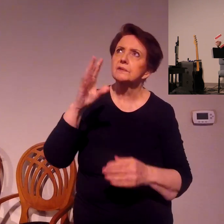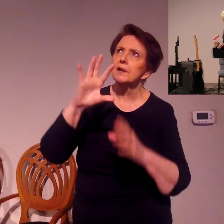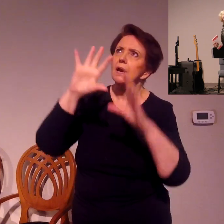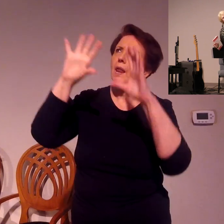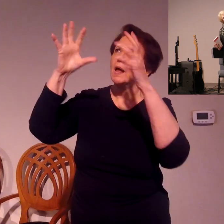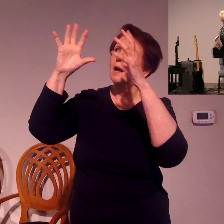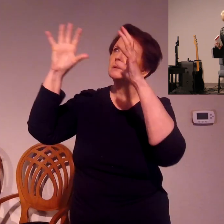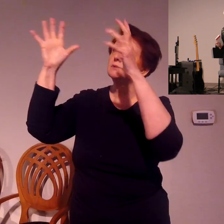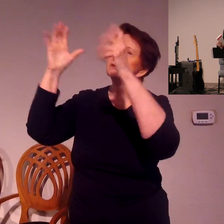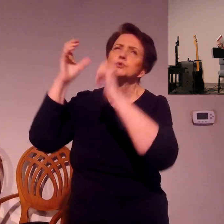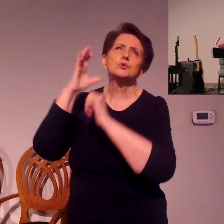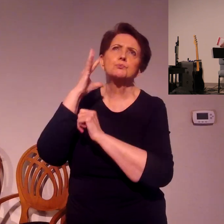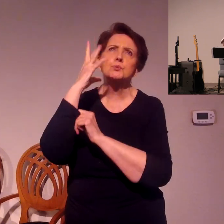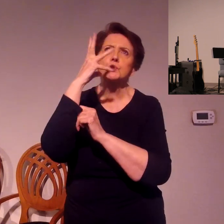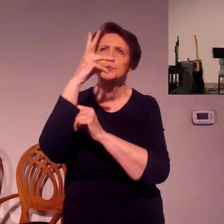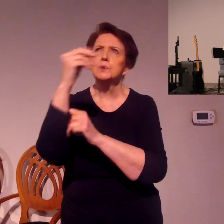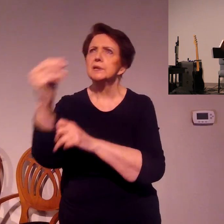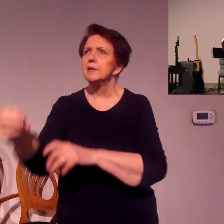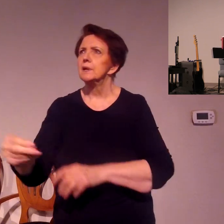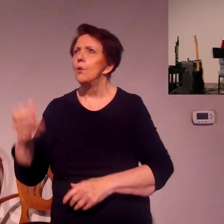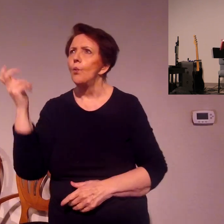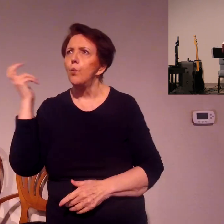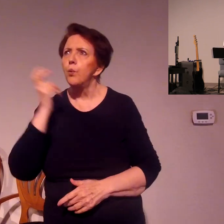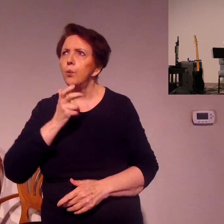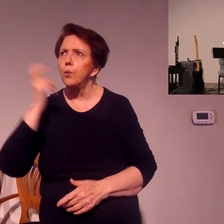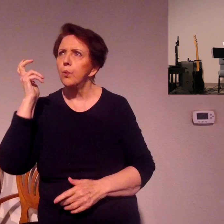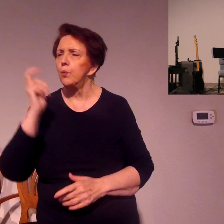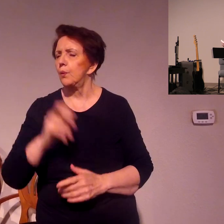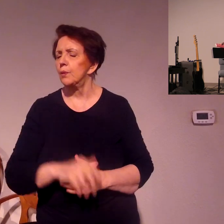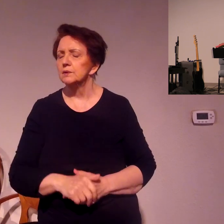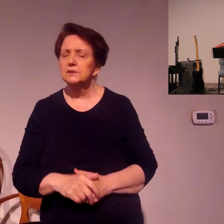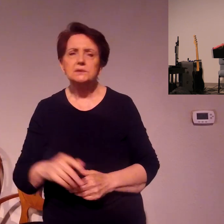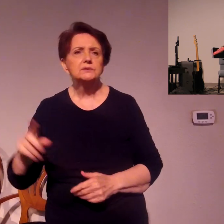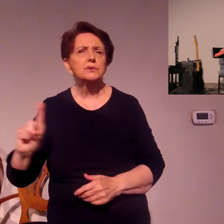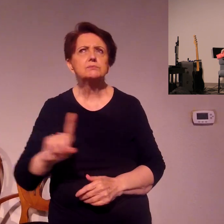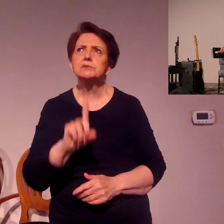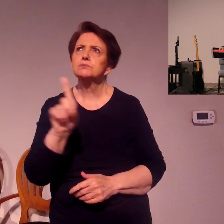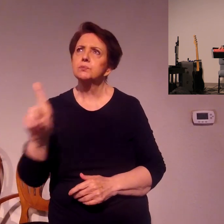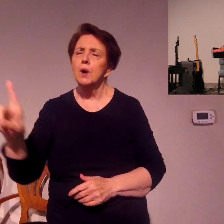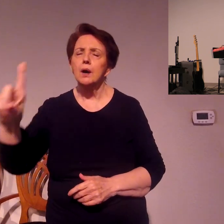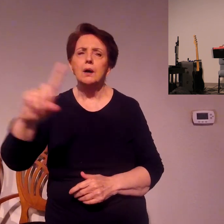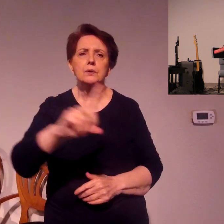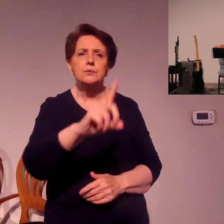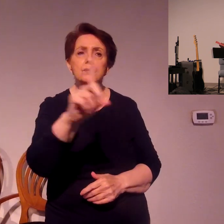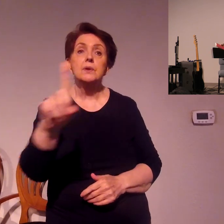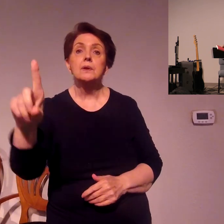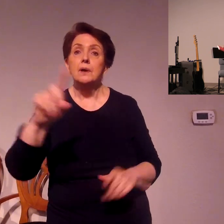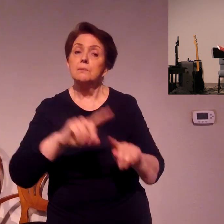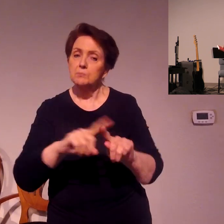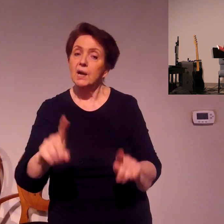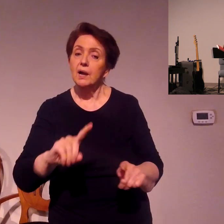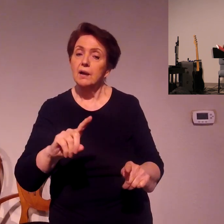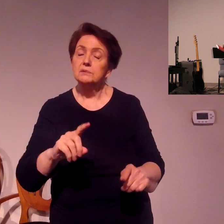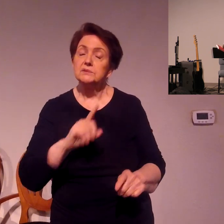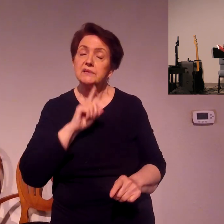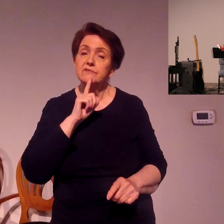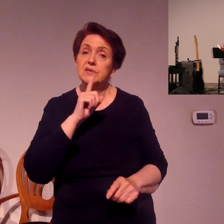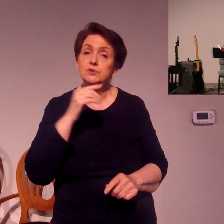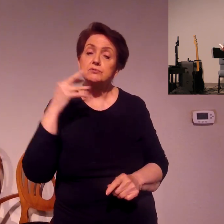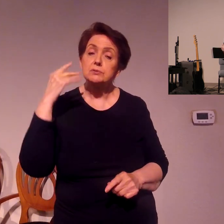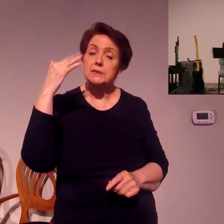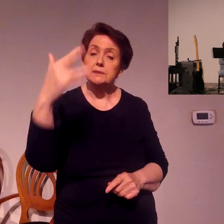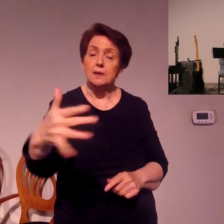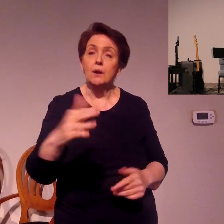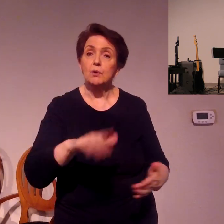pretty. Oh, my God. You know, and so I'm like wandering around. But I am actually going to get there, too. Do you